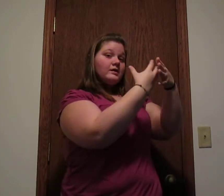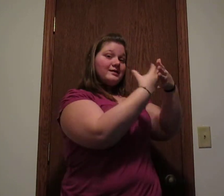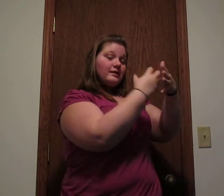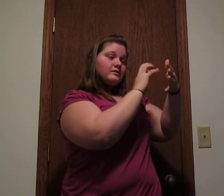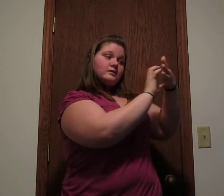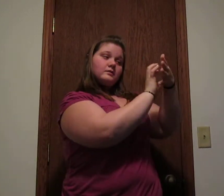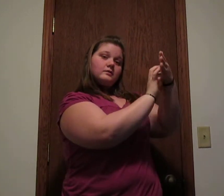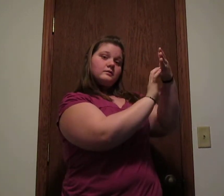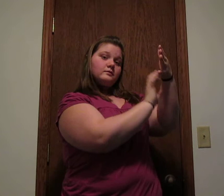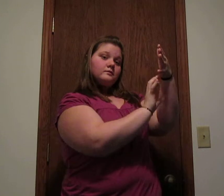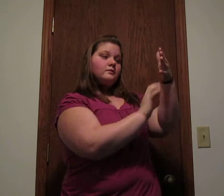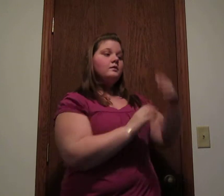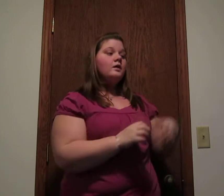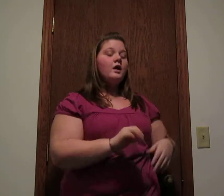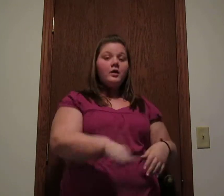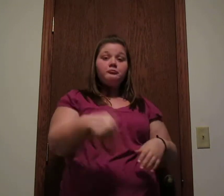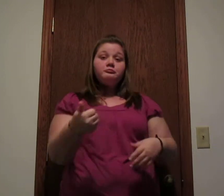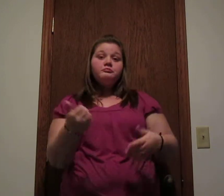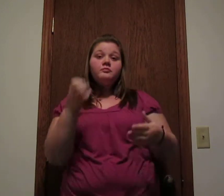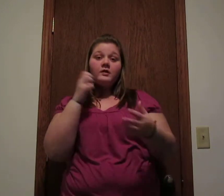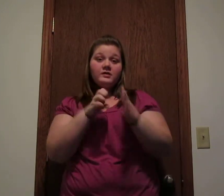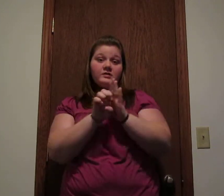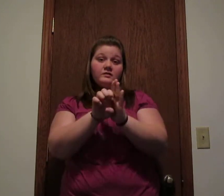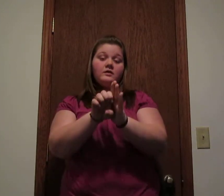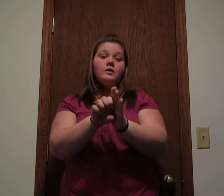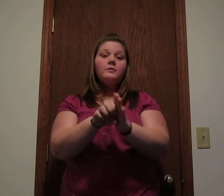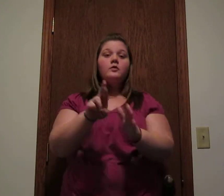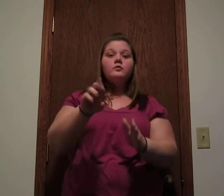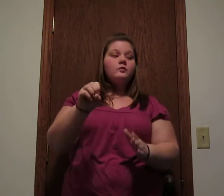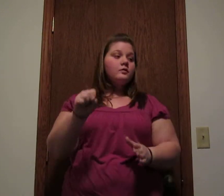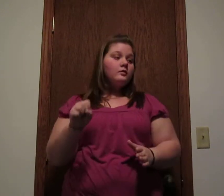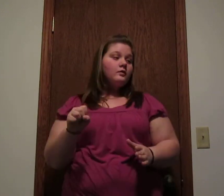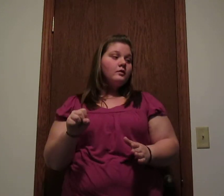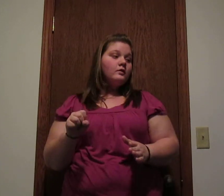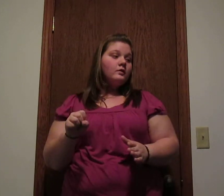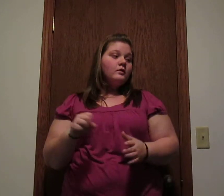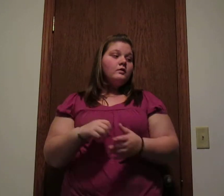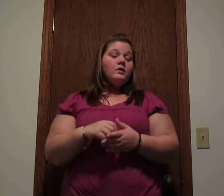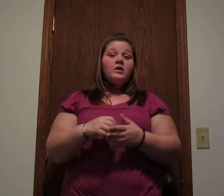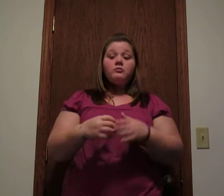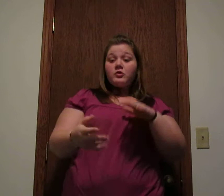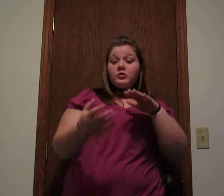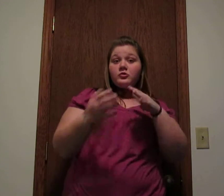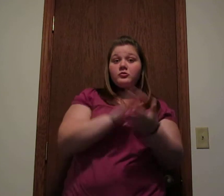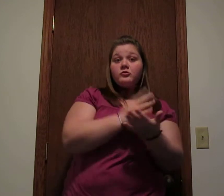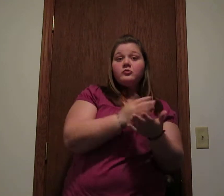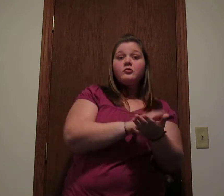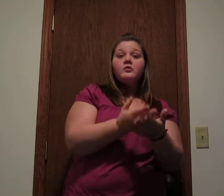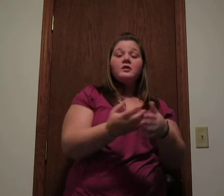one. Roger? Like when you're cooking and the steam from the pan hits the lid. Okay, that's one.